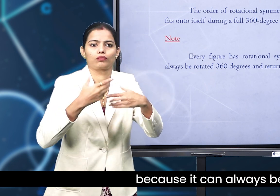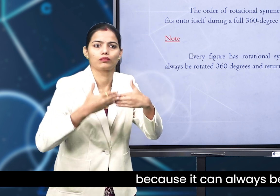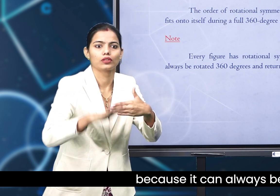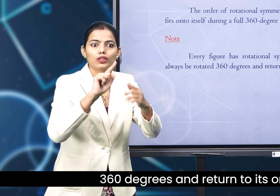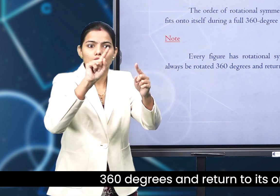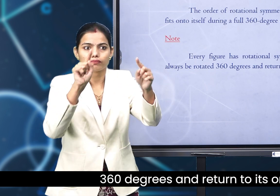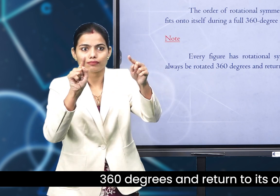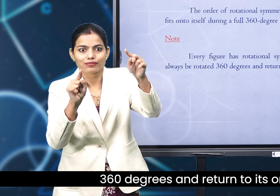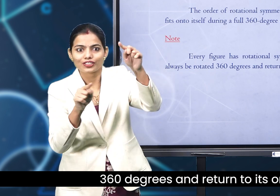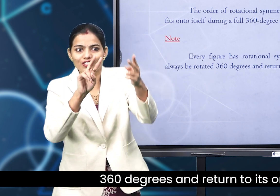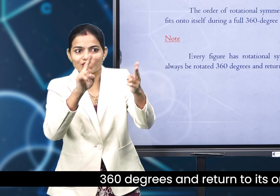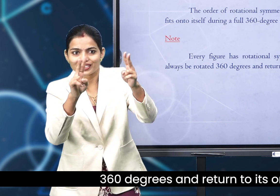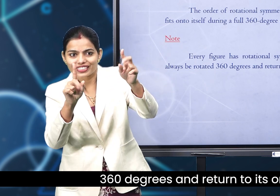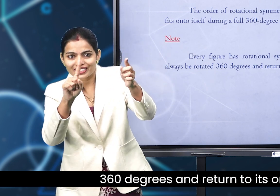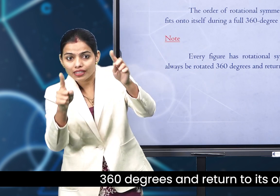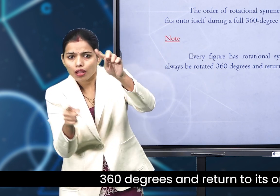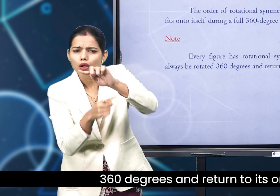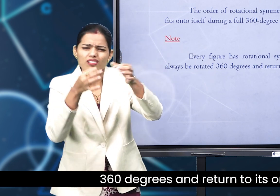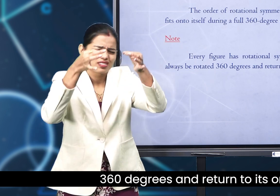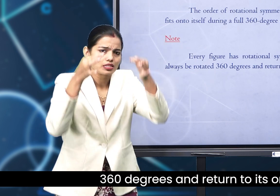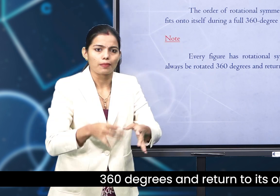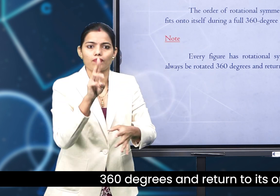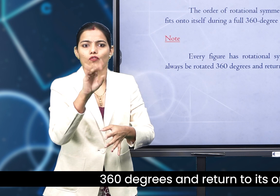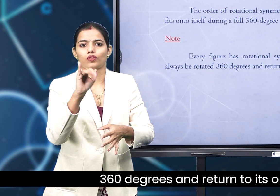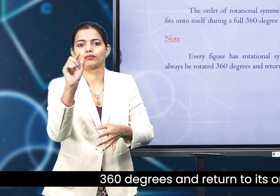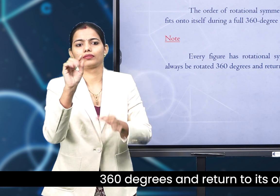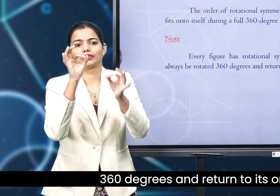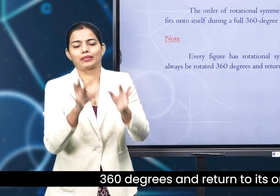rotated 360 degrees and returned to its original position.